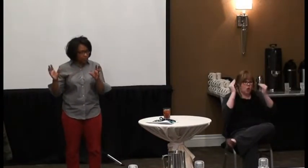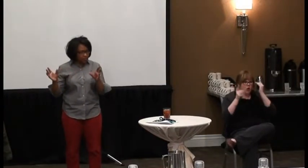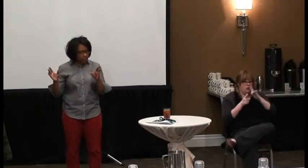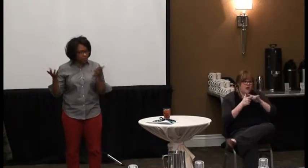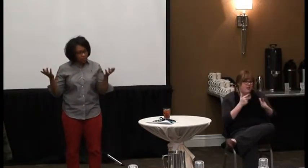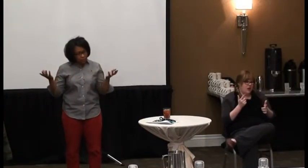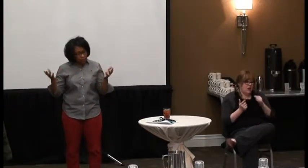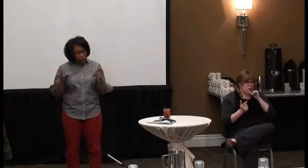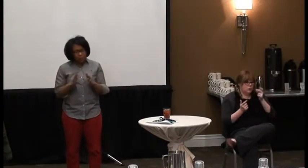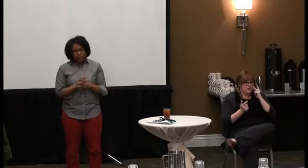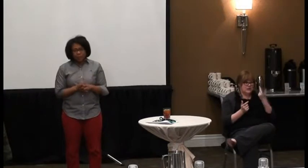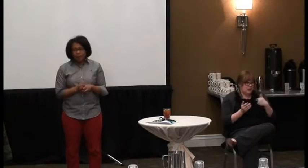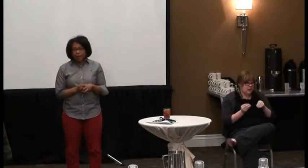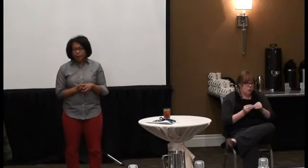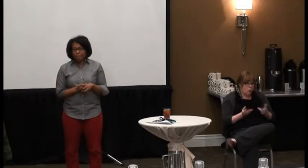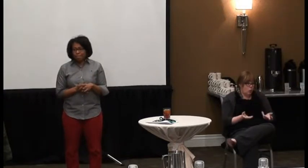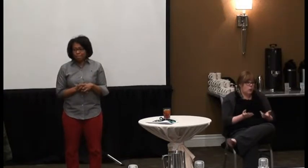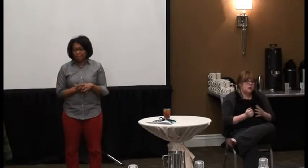pretty consistent.